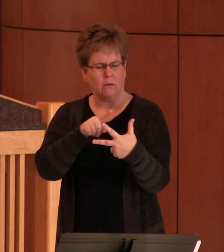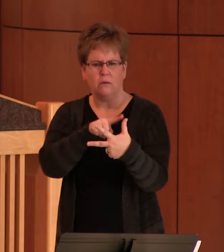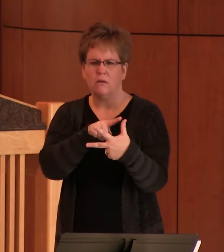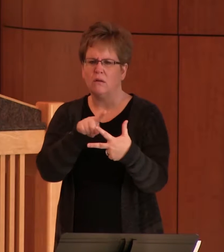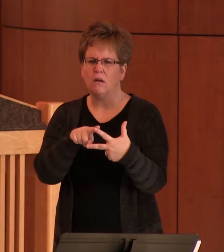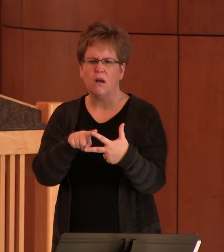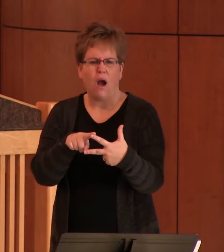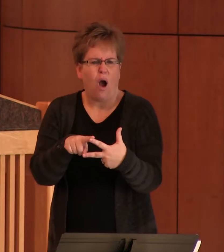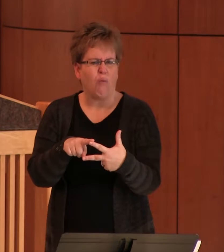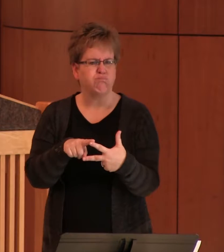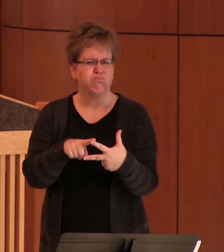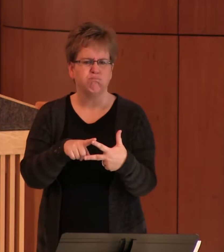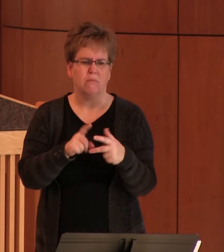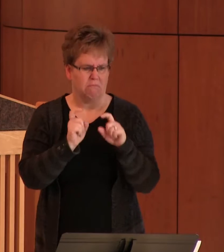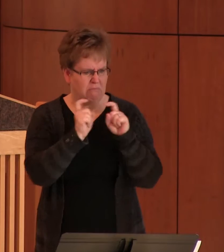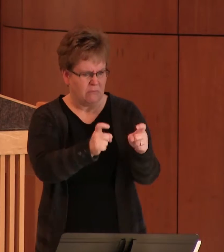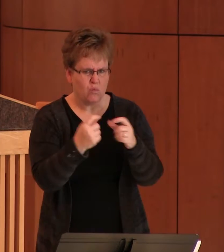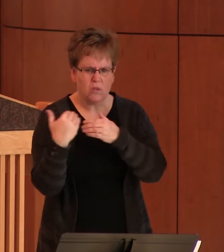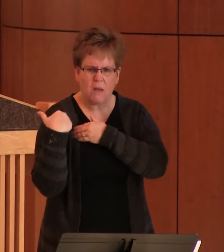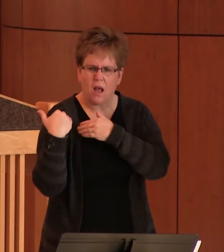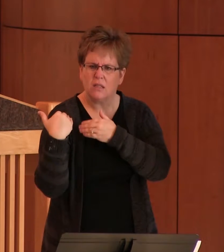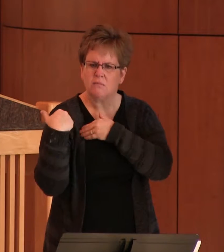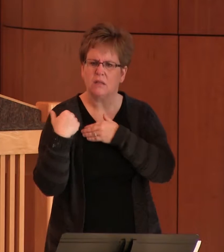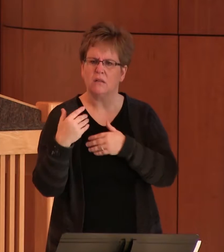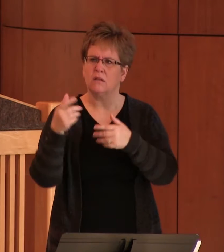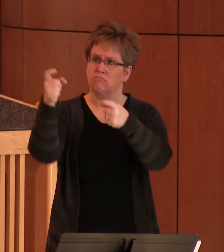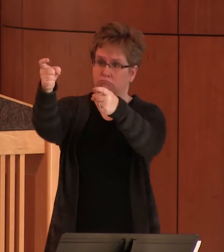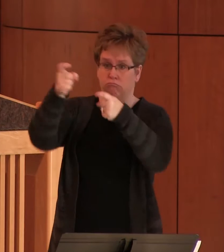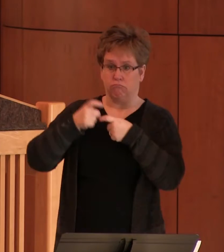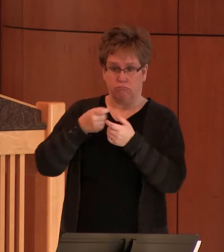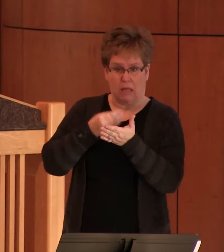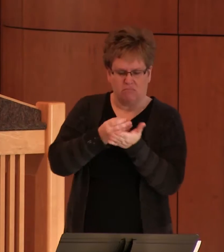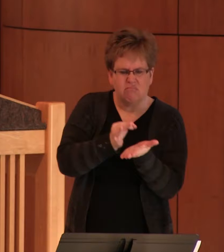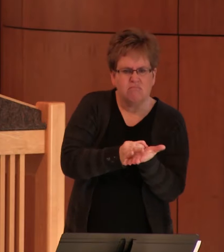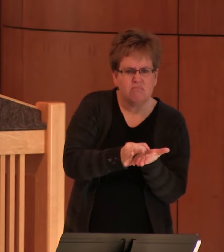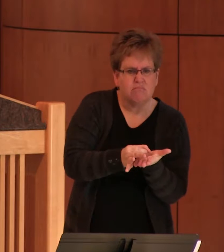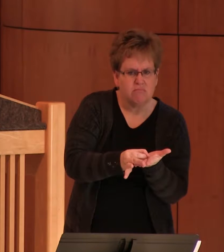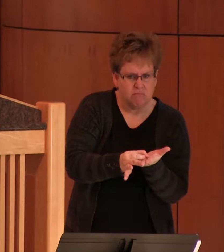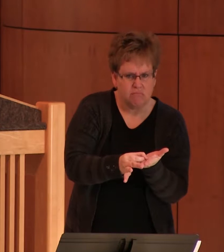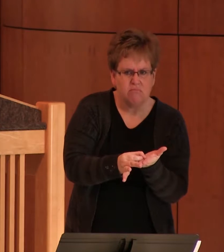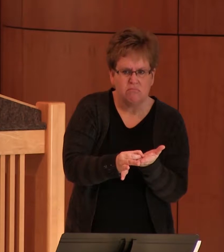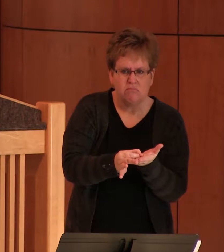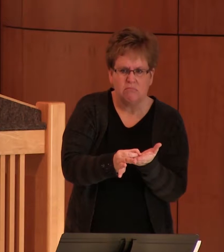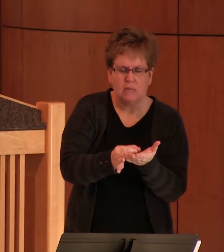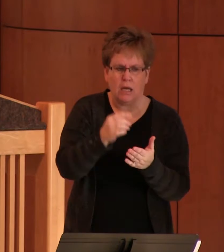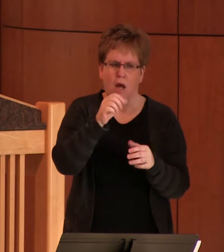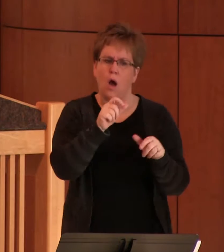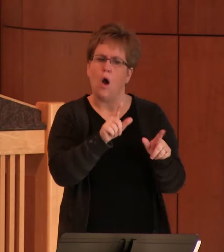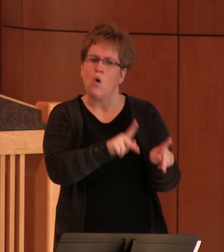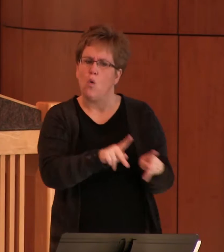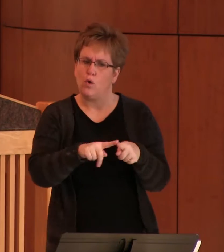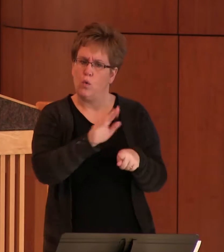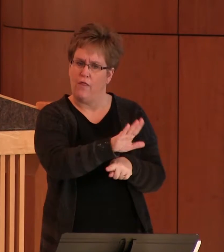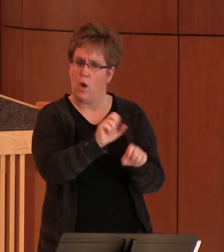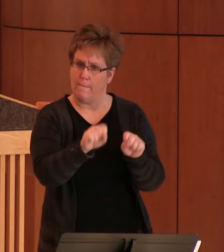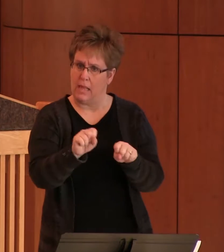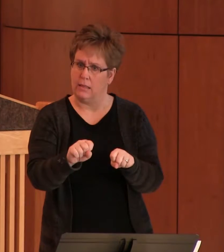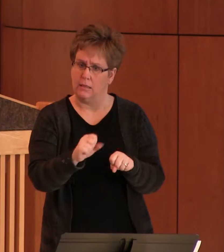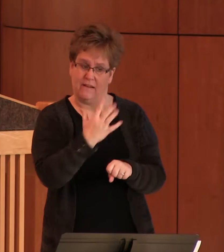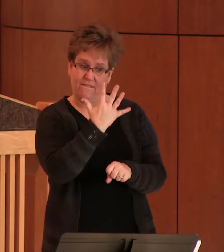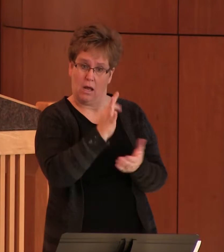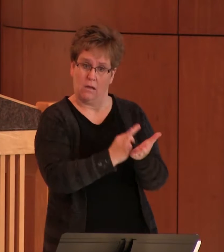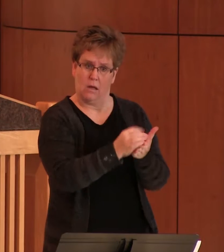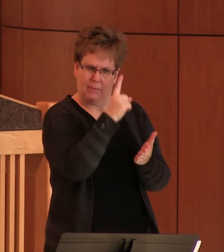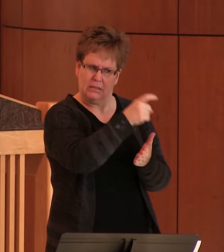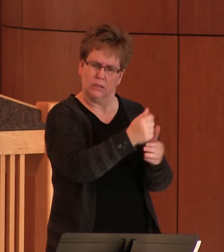two who are given responsibility, they're given their talents. It says that they're given to their own abilities, but that still